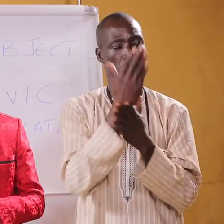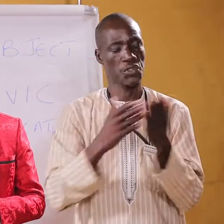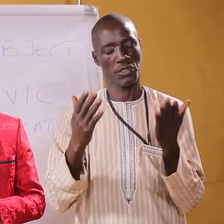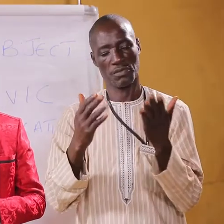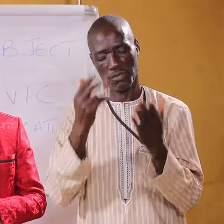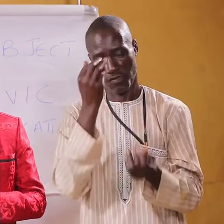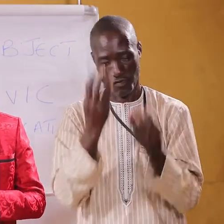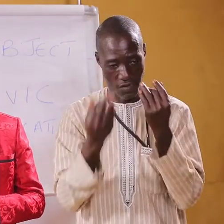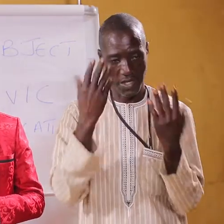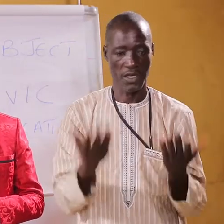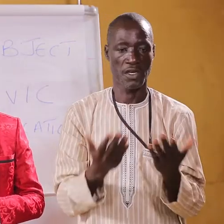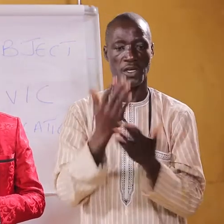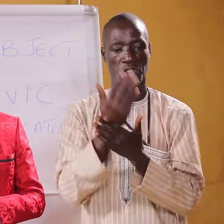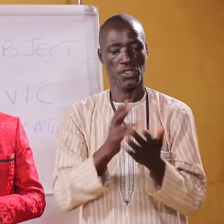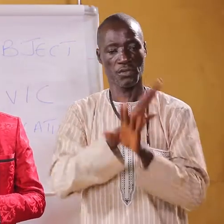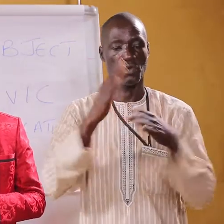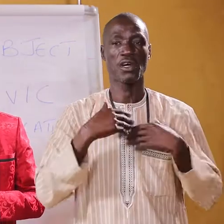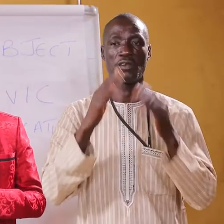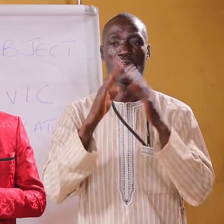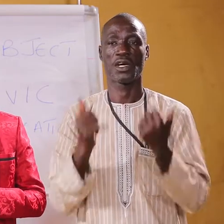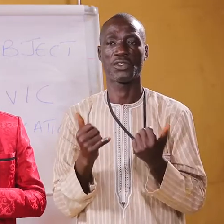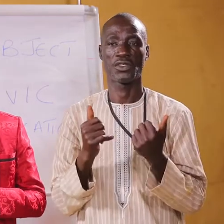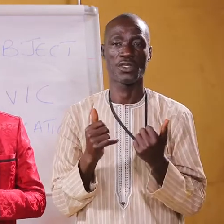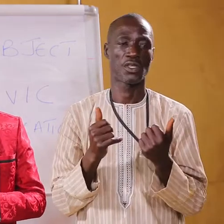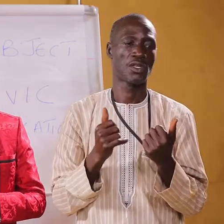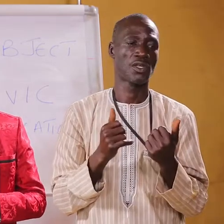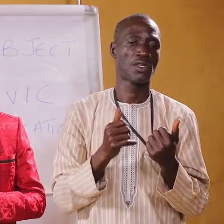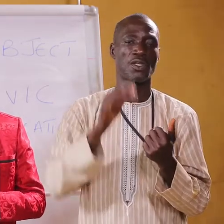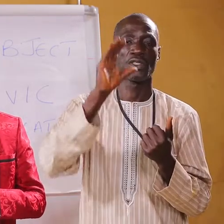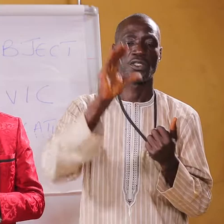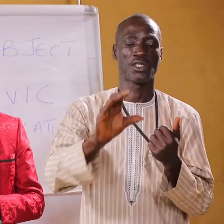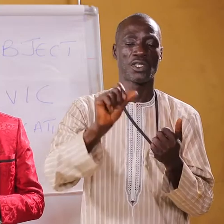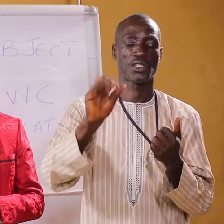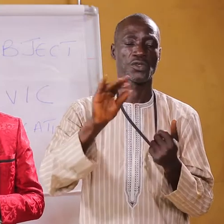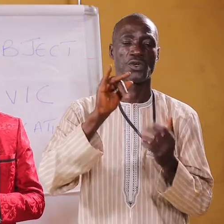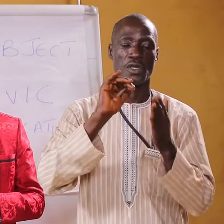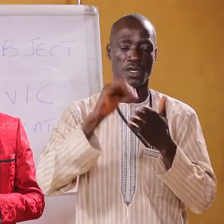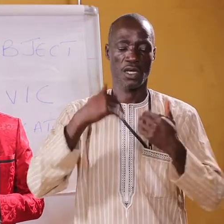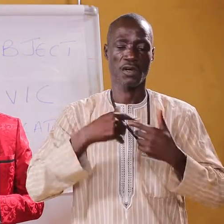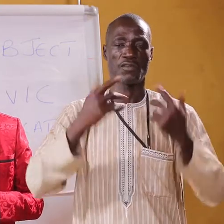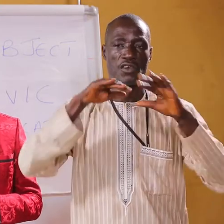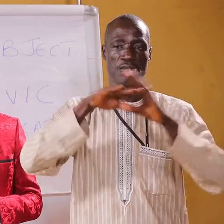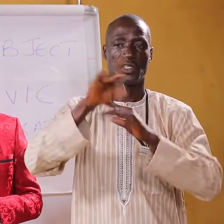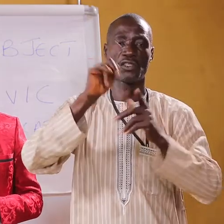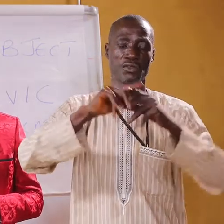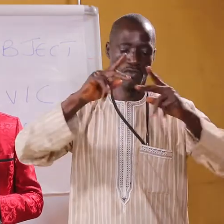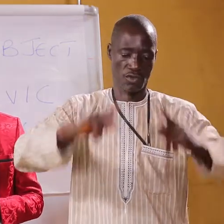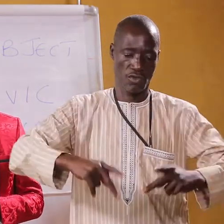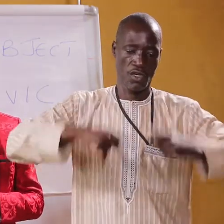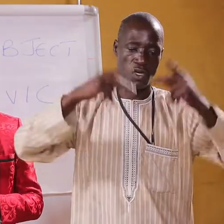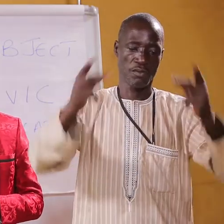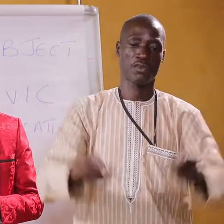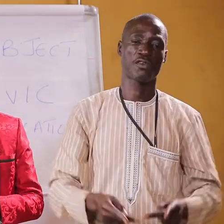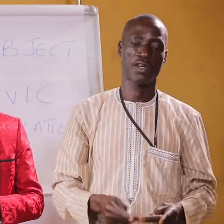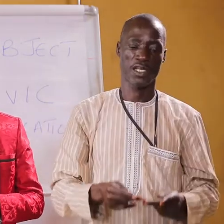on and so forth. They are homeless. And so CSOs have really come in to provide succor, to